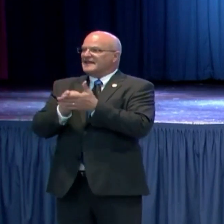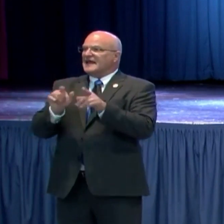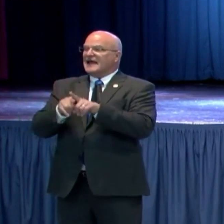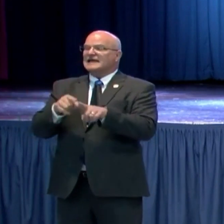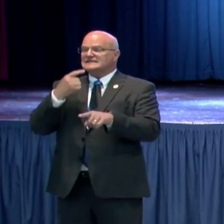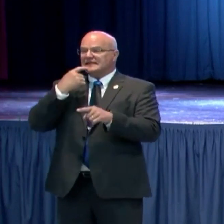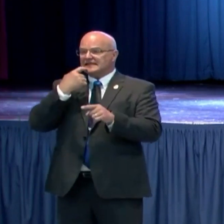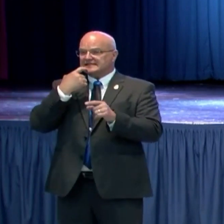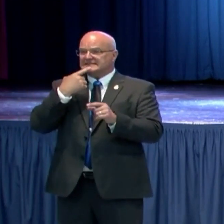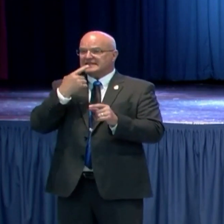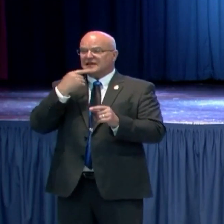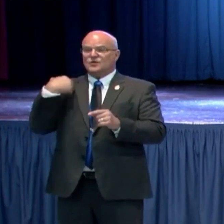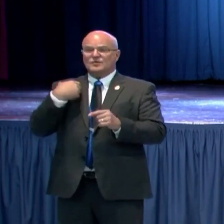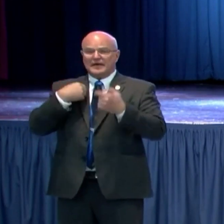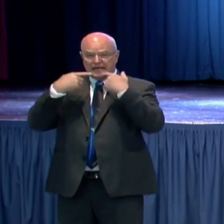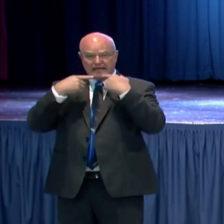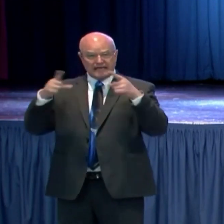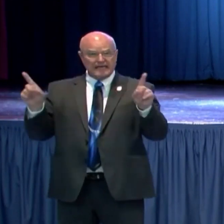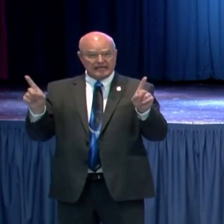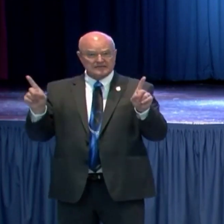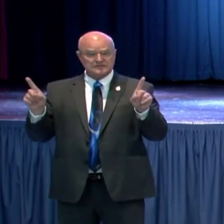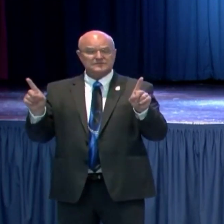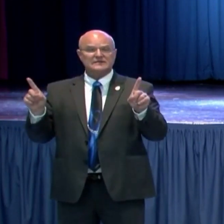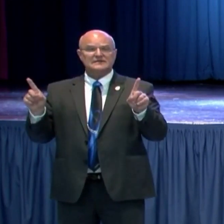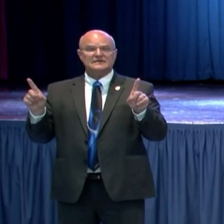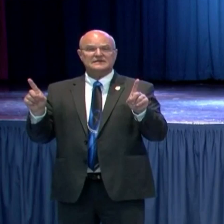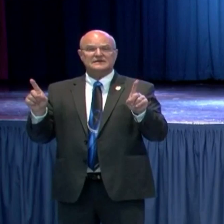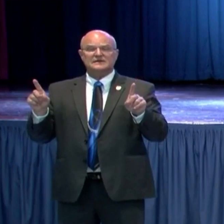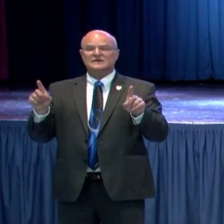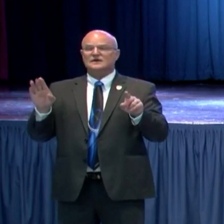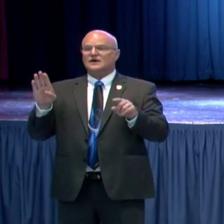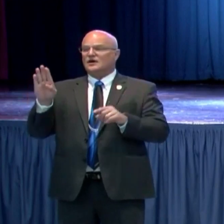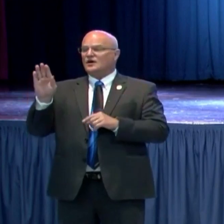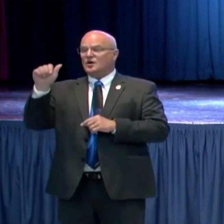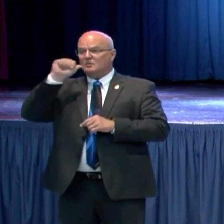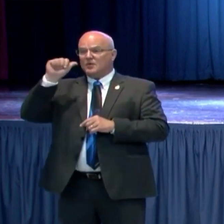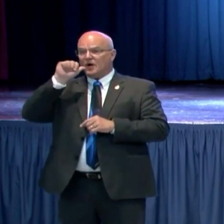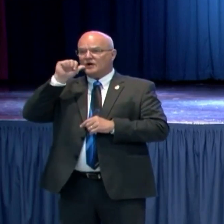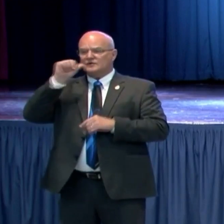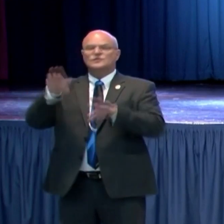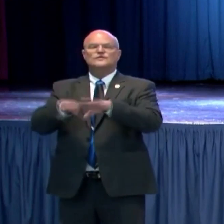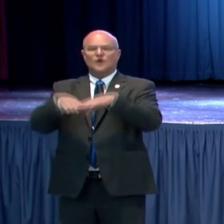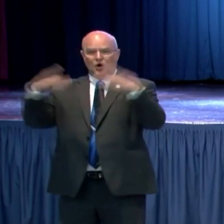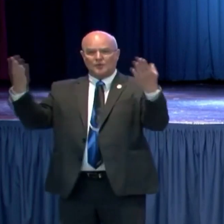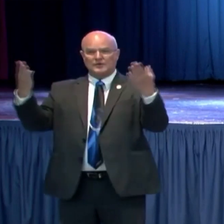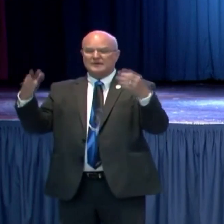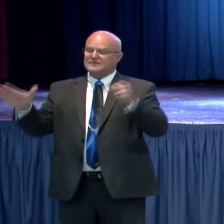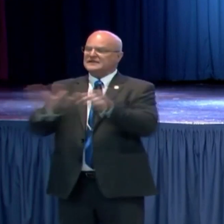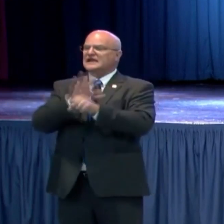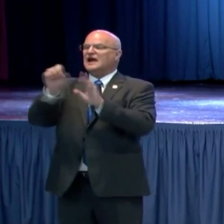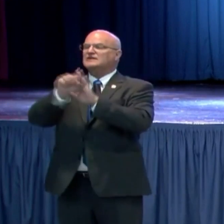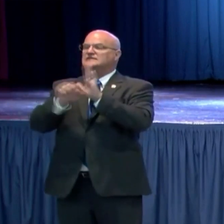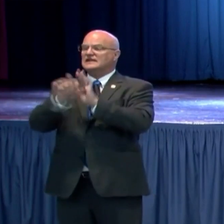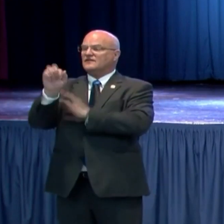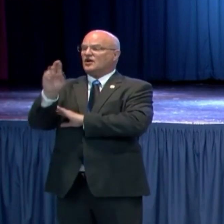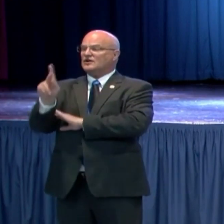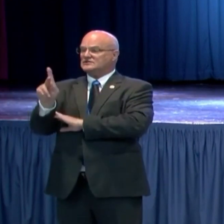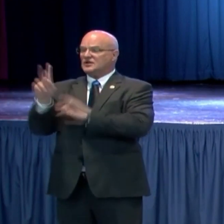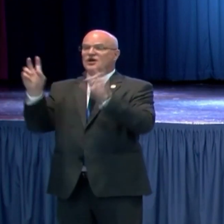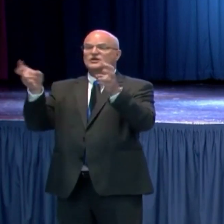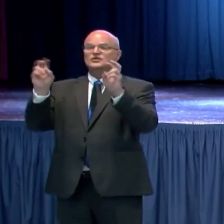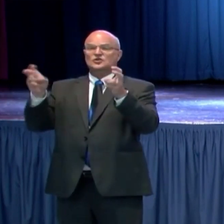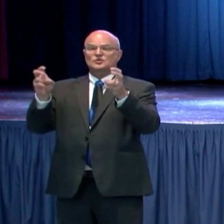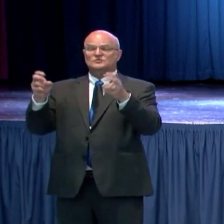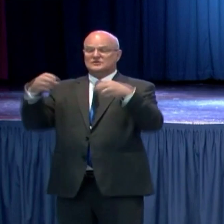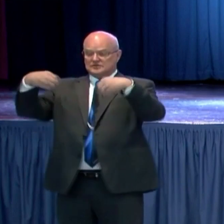as I've indicated, we would make an announcement on bars. We've opened up the entire state of Arkansas in